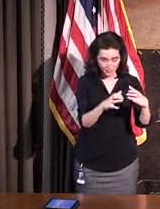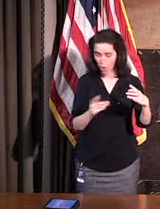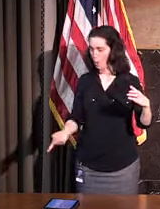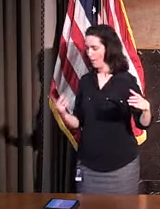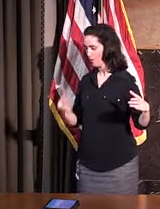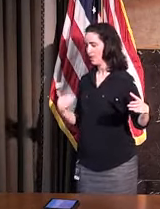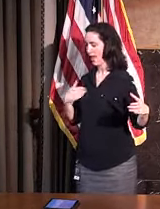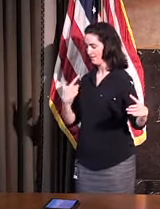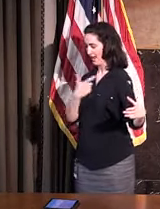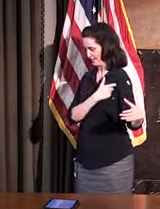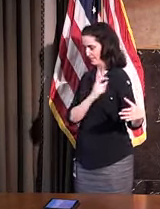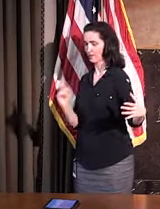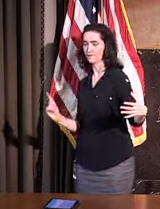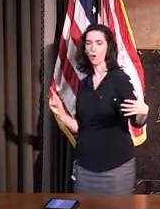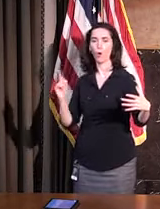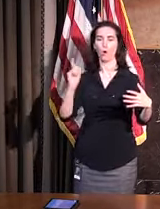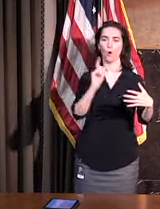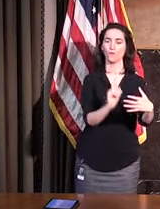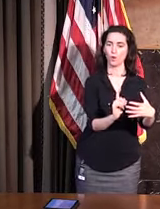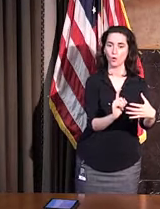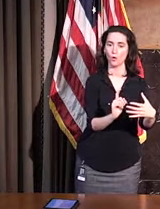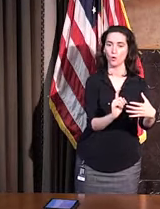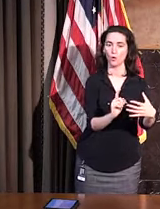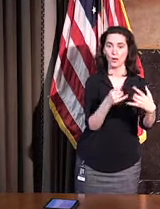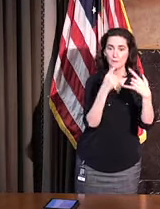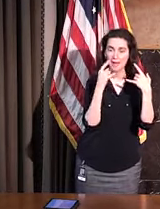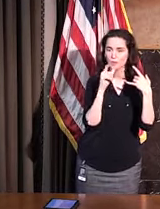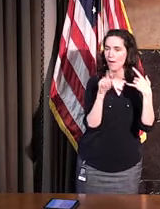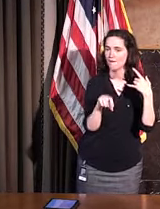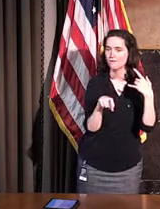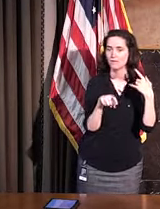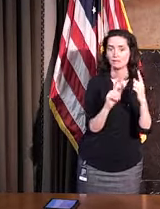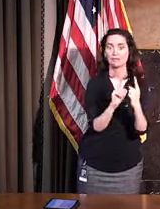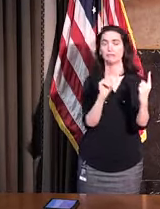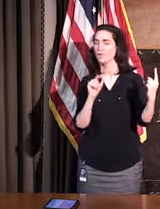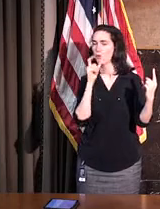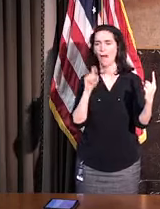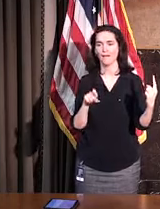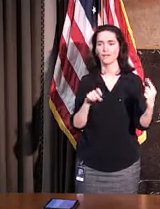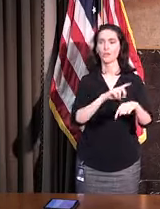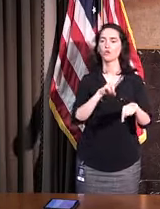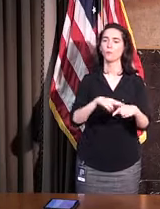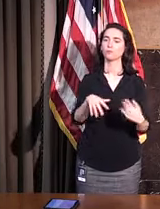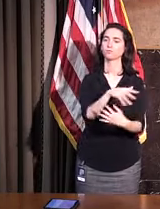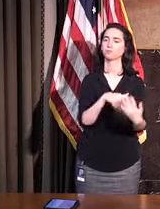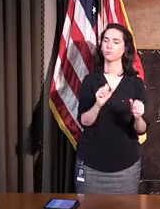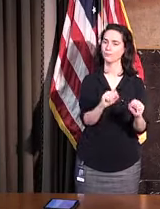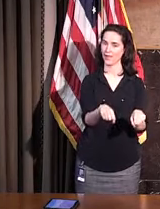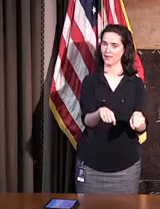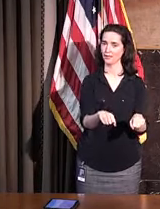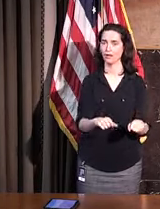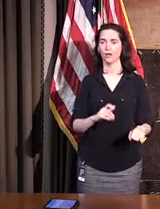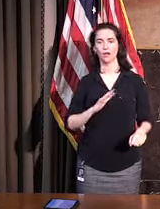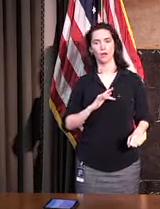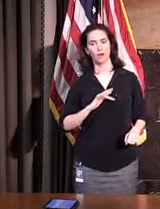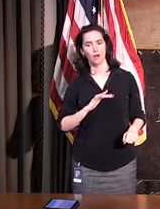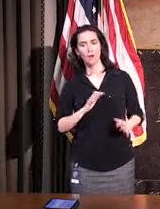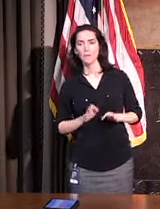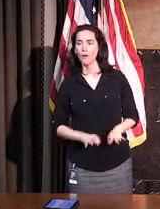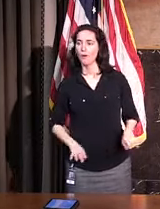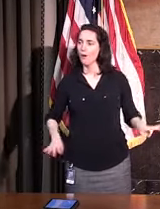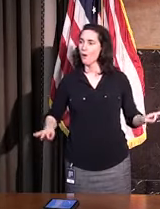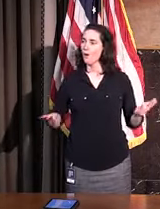then they do not need to mask and distance. That's really important, and that gives a lot of latitude to